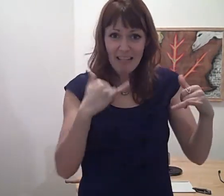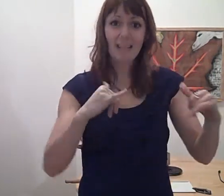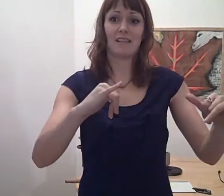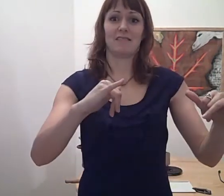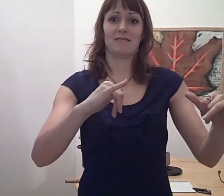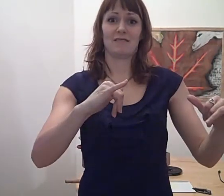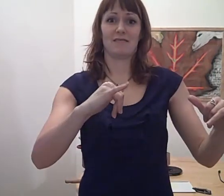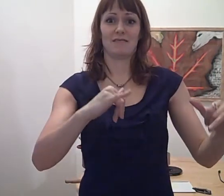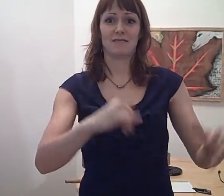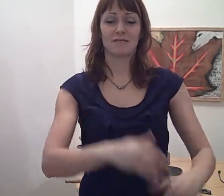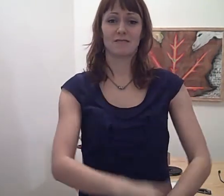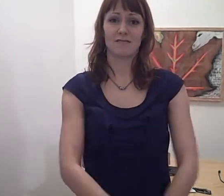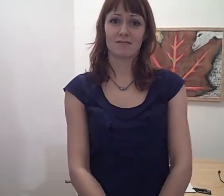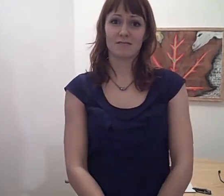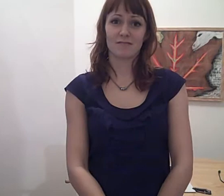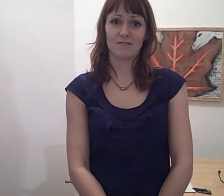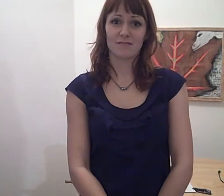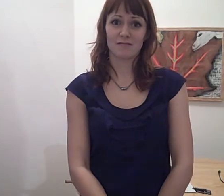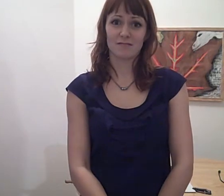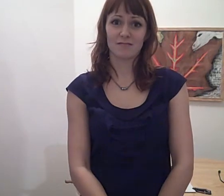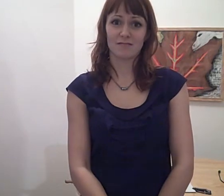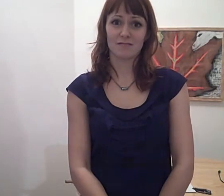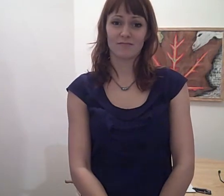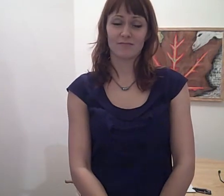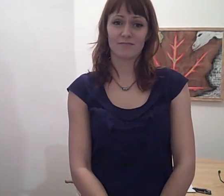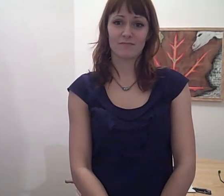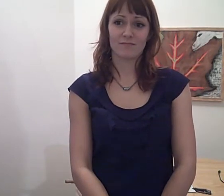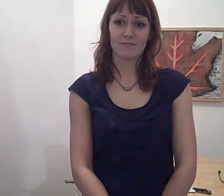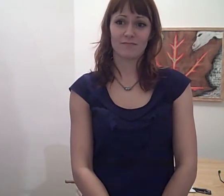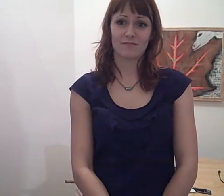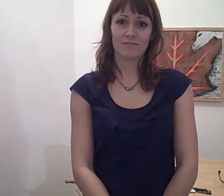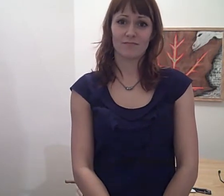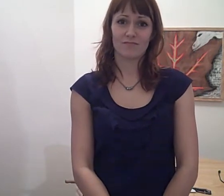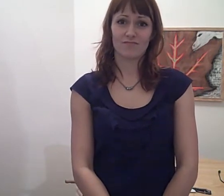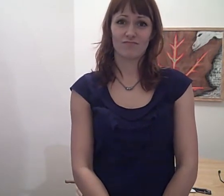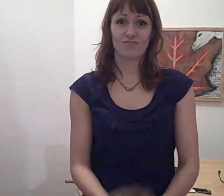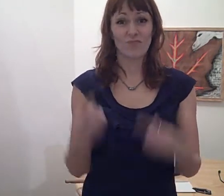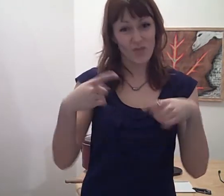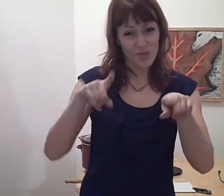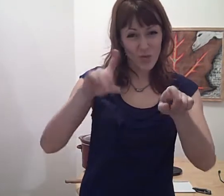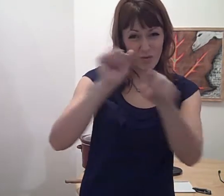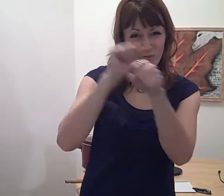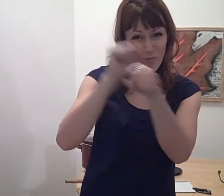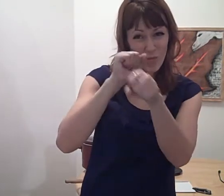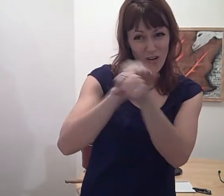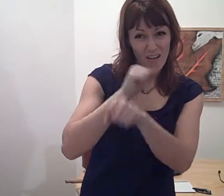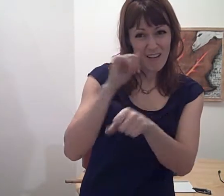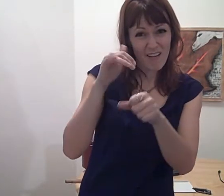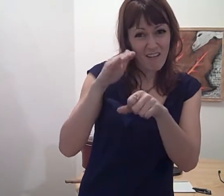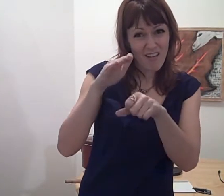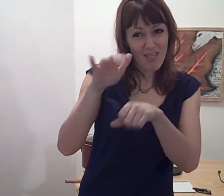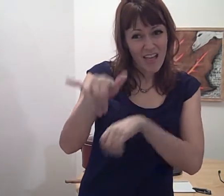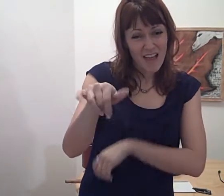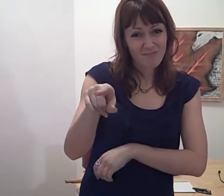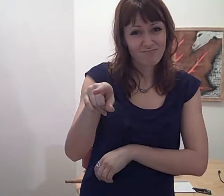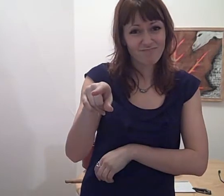As we were working on this, it dawned on us. This is taking infrared